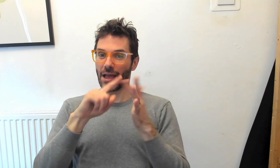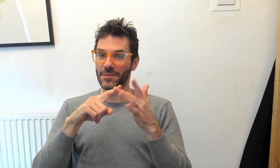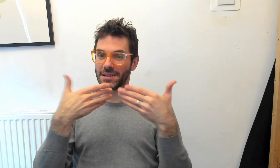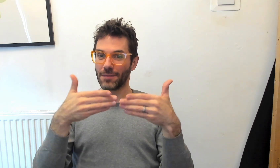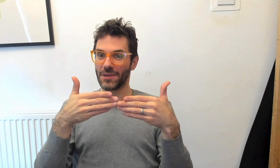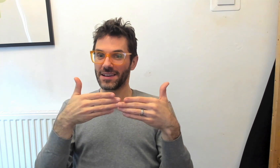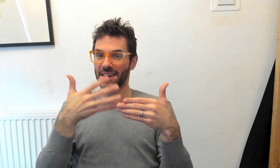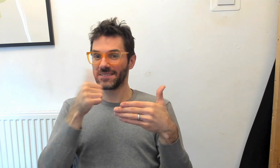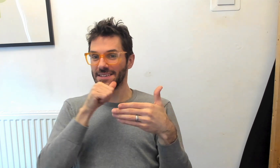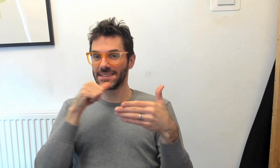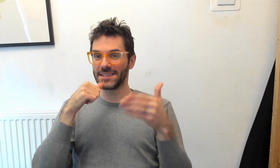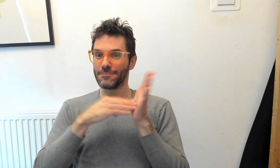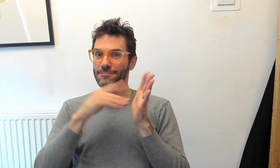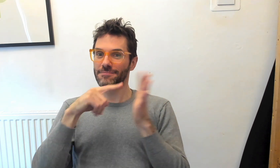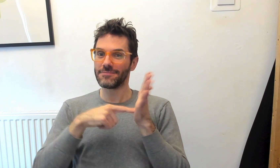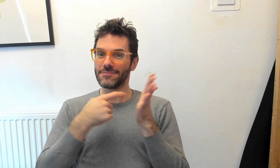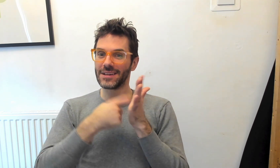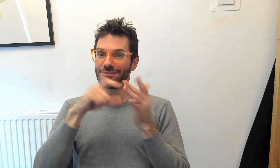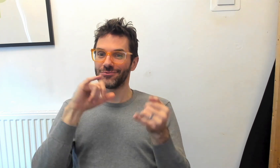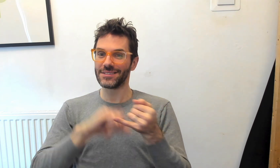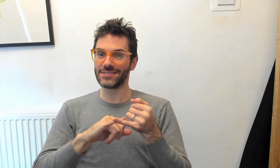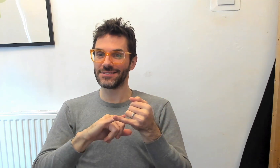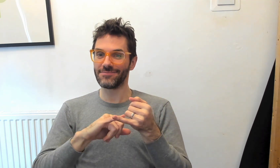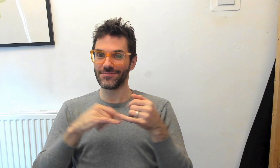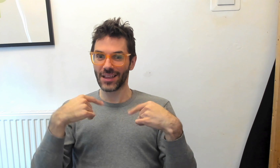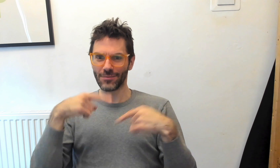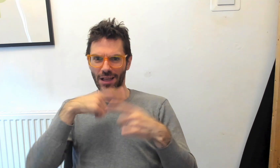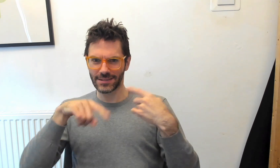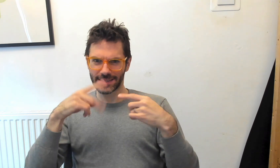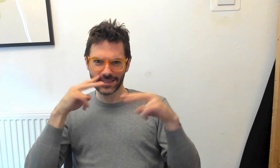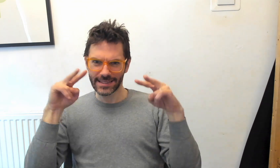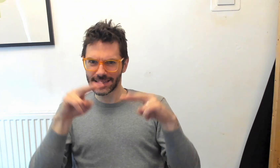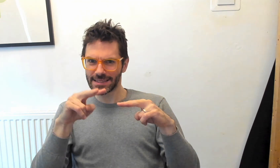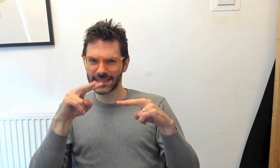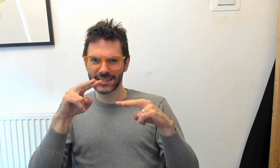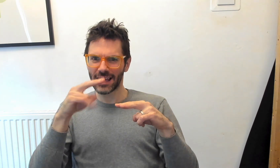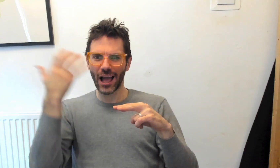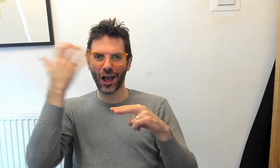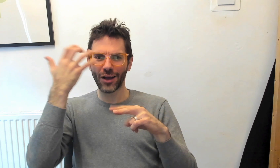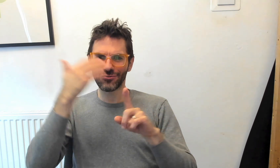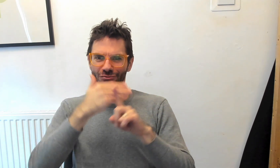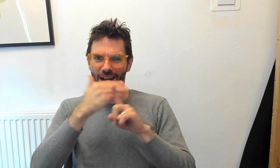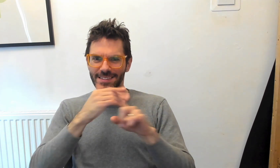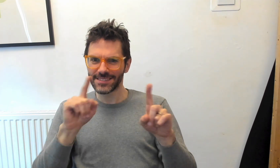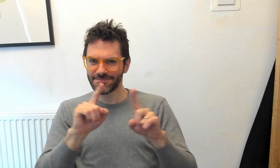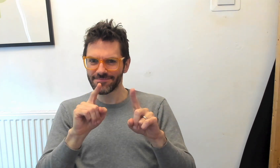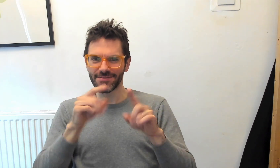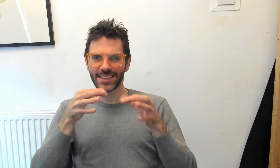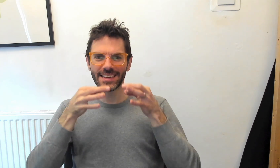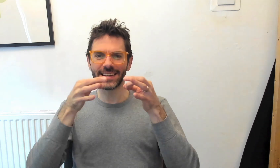Also, API Gateway has nice metrics, which allows us to see error rates,